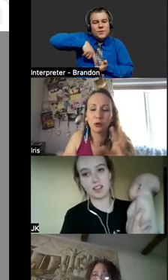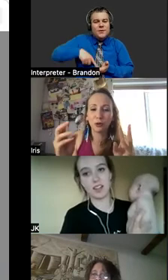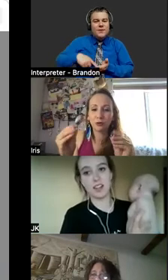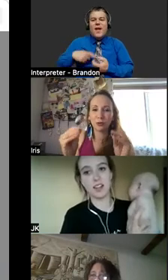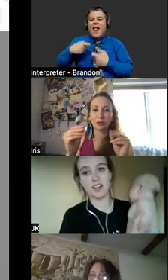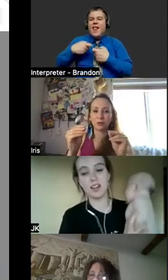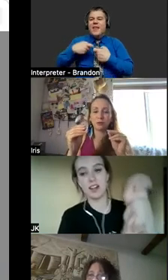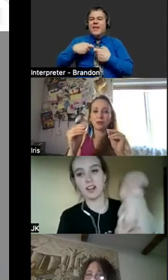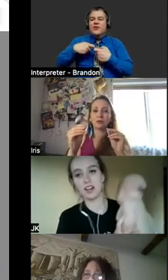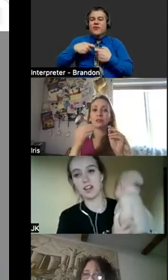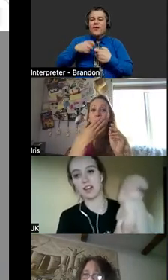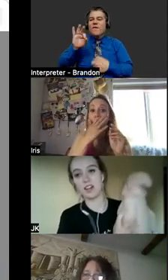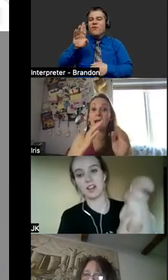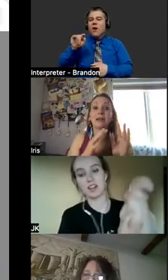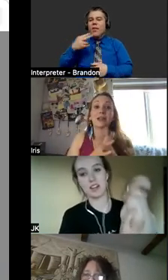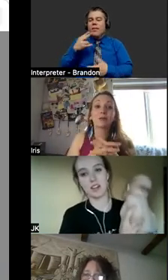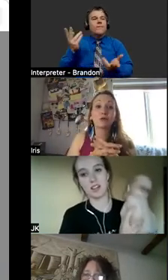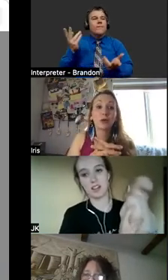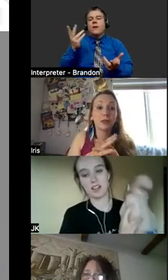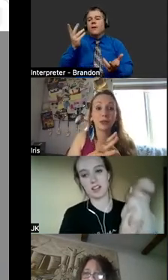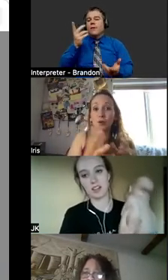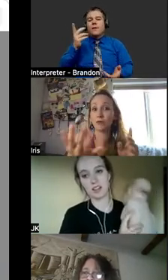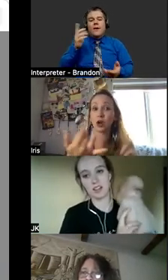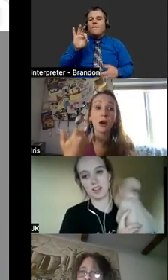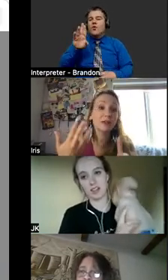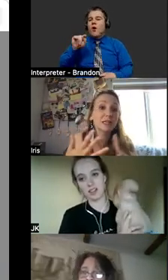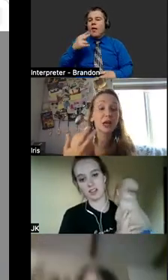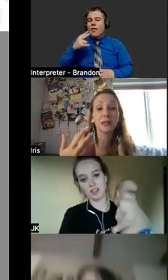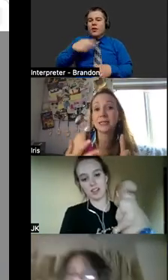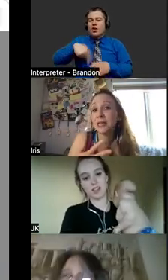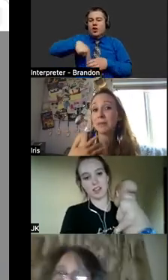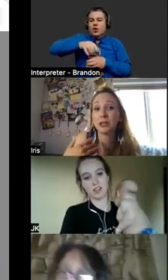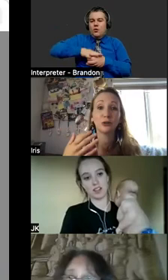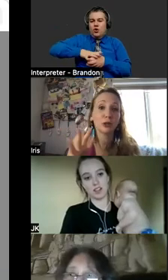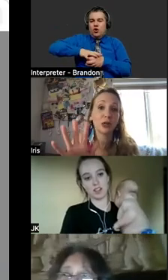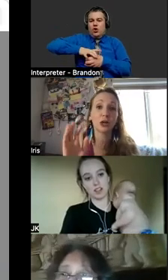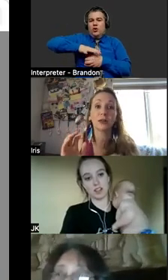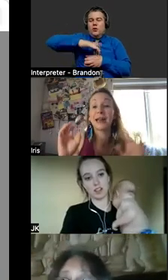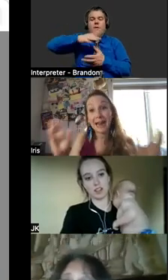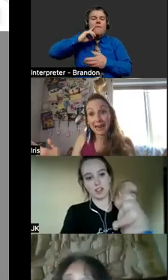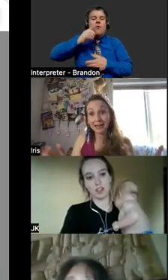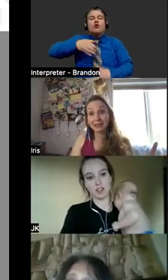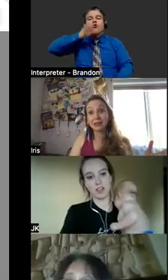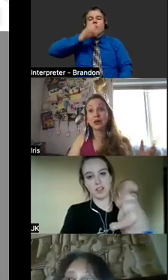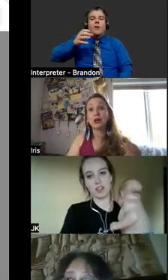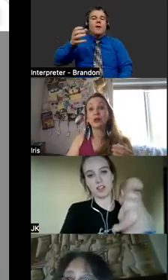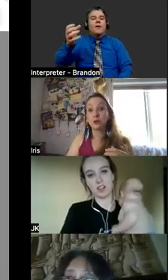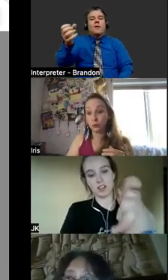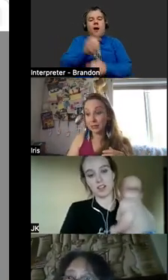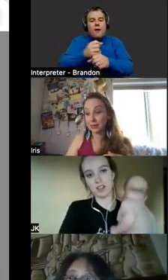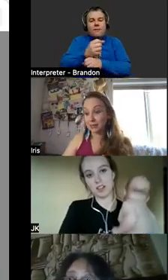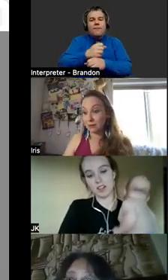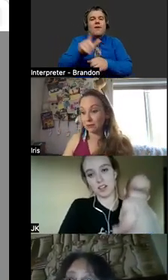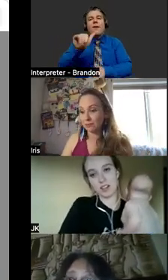So they're the frothers, and they will do great. They do coffees and lattes and cappuccinos and hot chocolate and